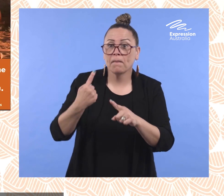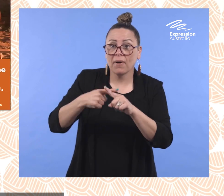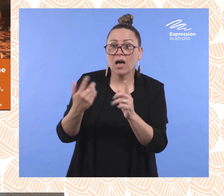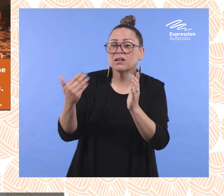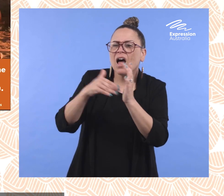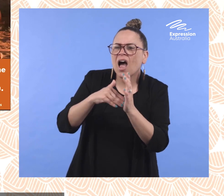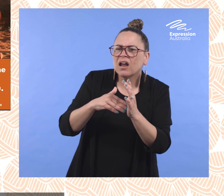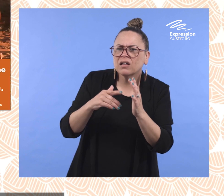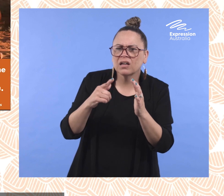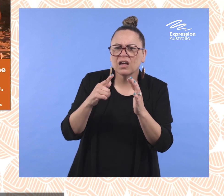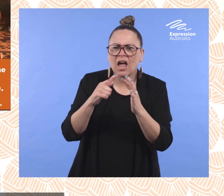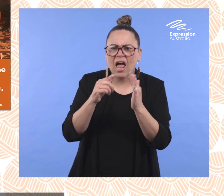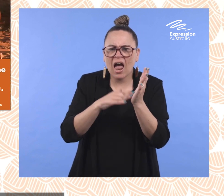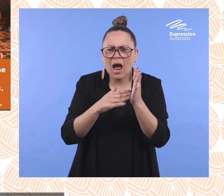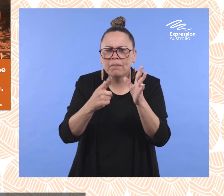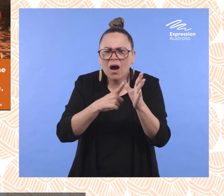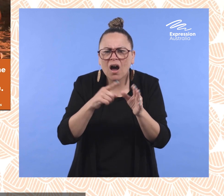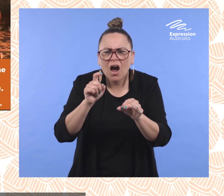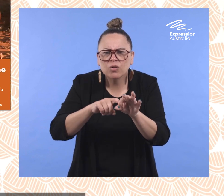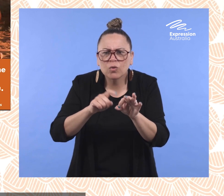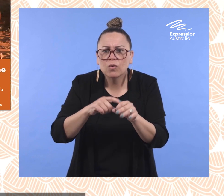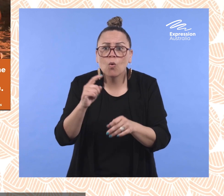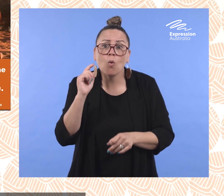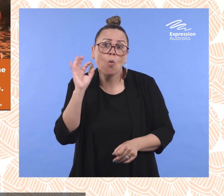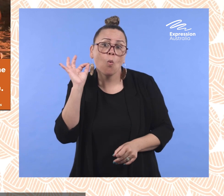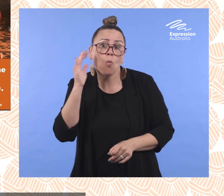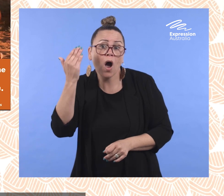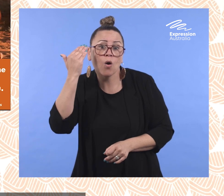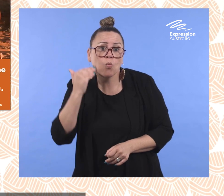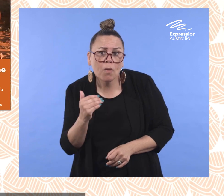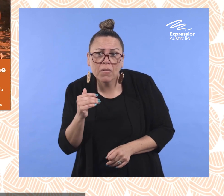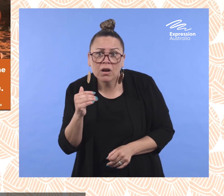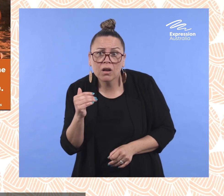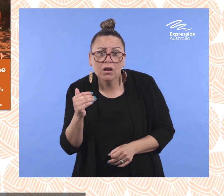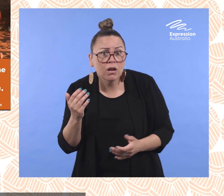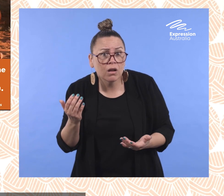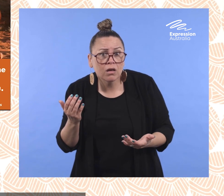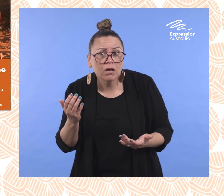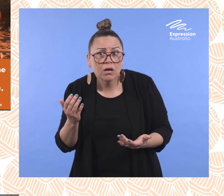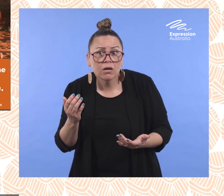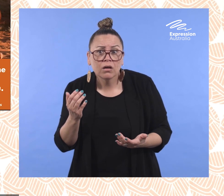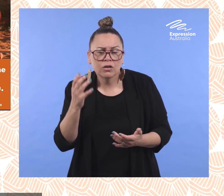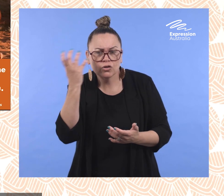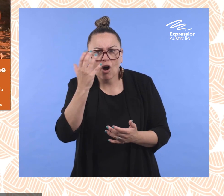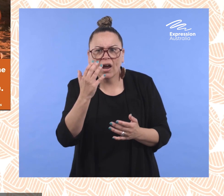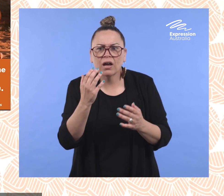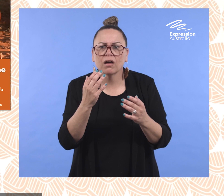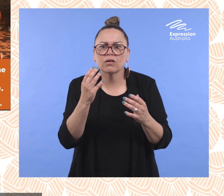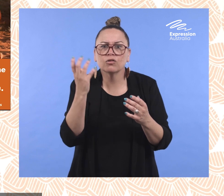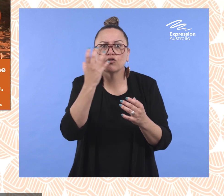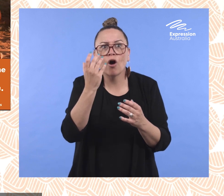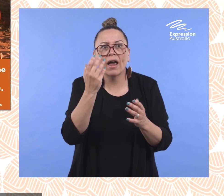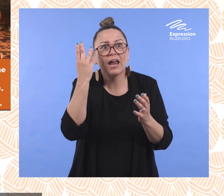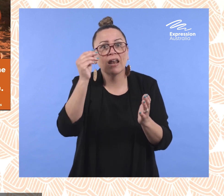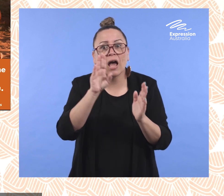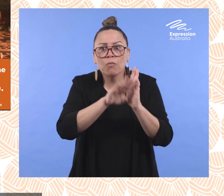answer Emma's comment too, that as a white woman, she's genuinely. It's anonymous. Oh, sorry, it's anonymous.